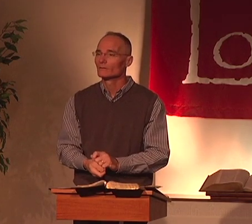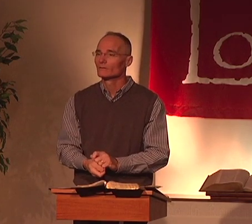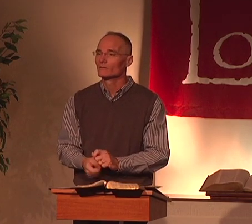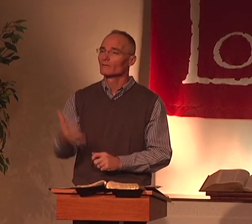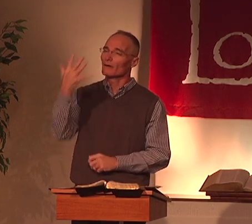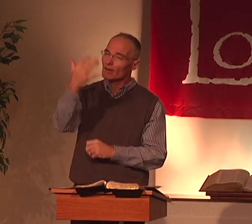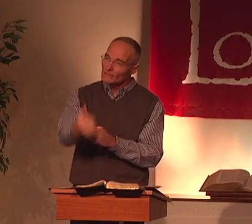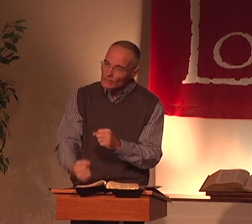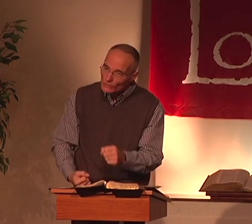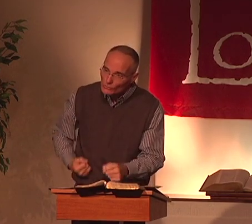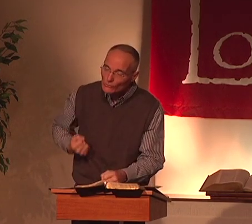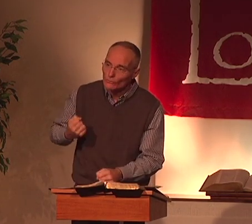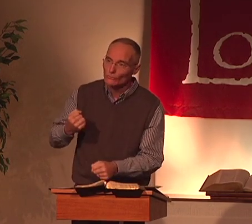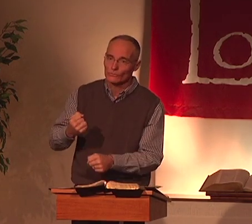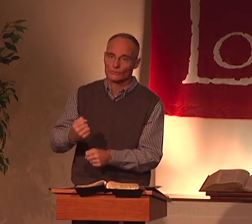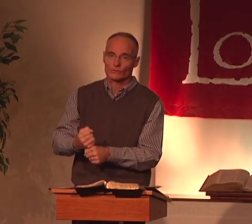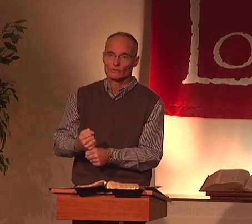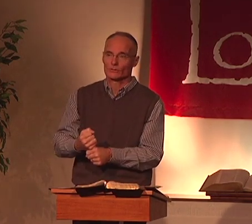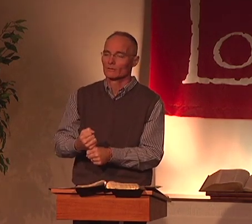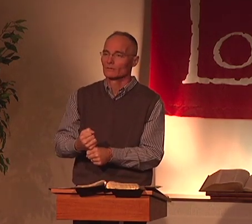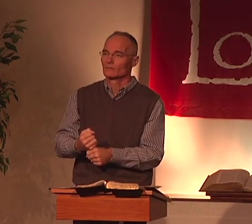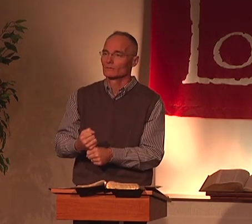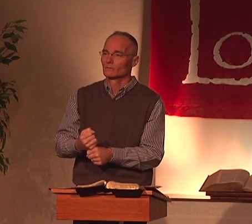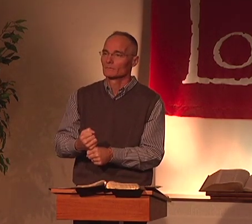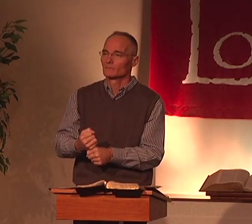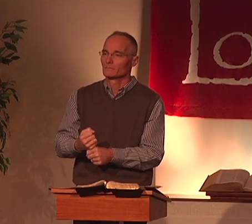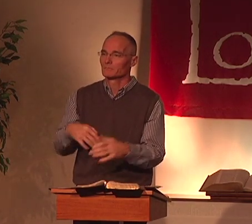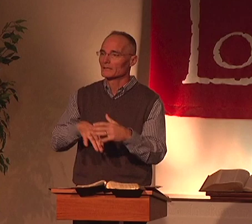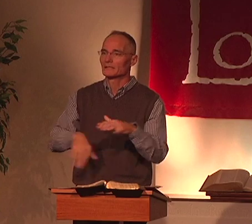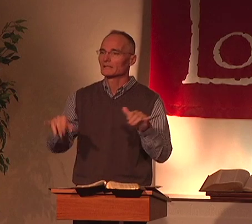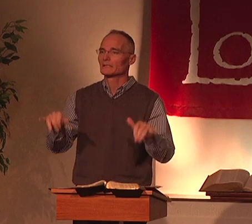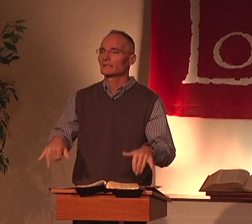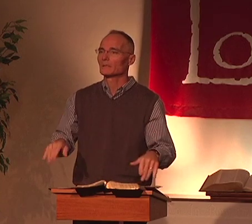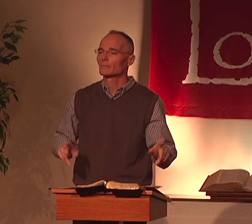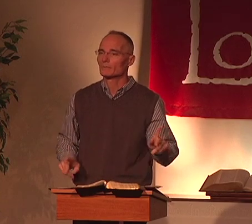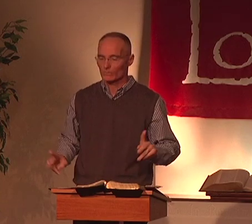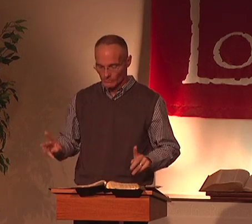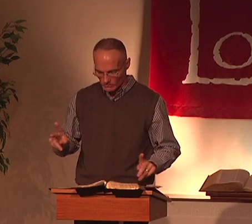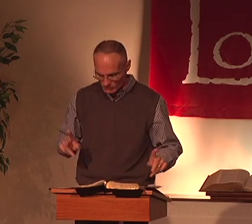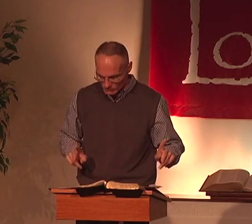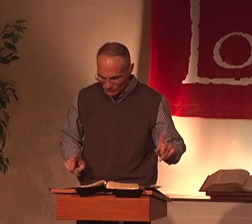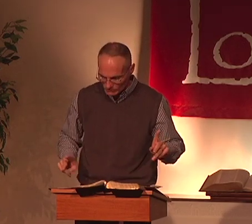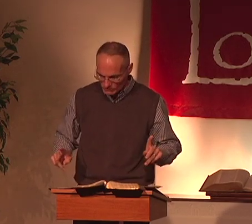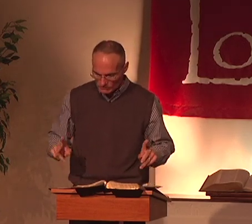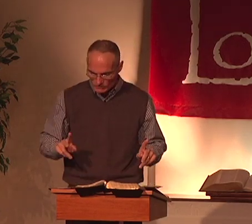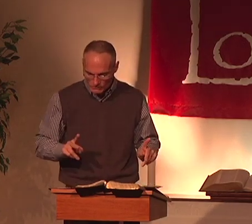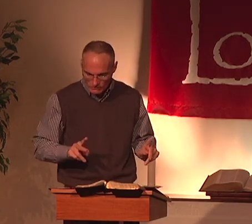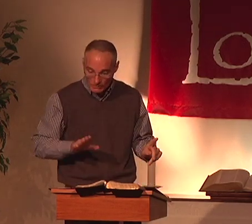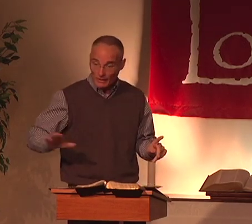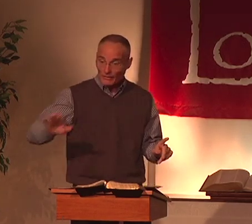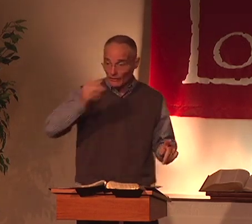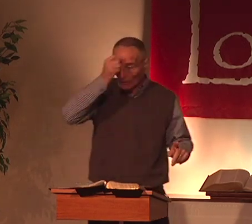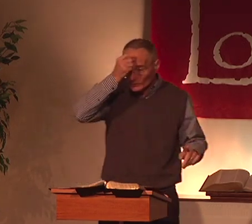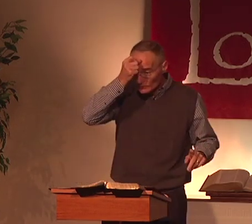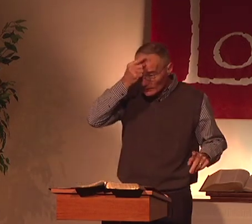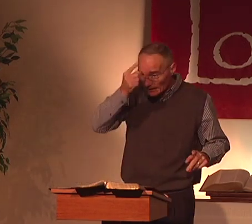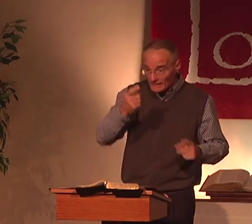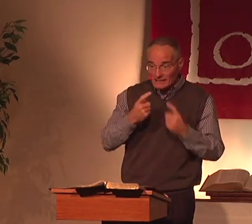Changed Five years And basically They were the same People they started Their